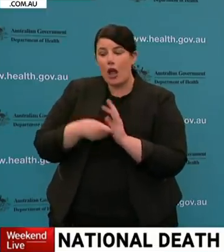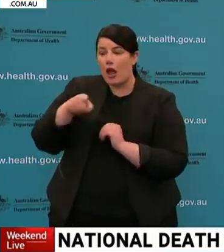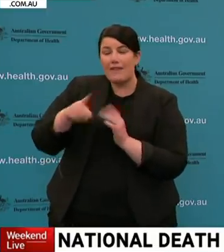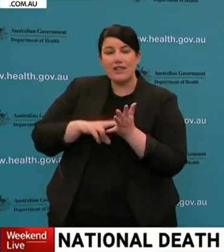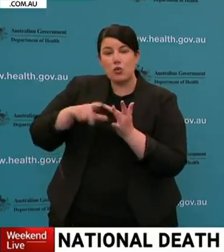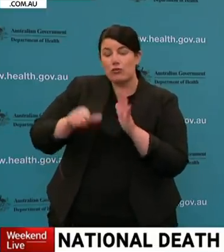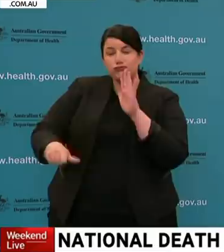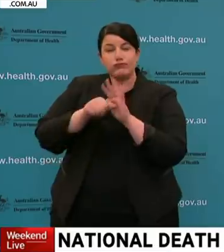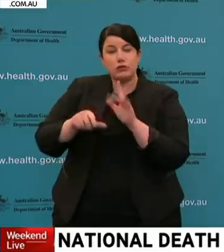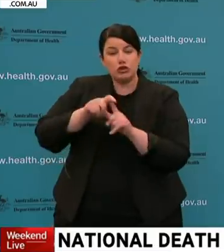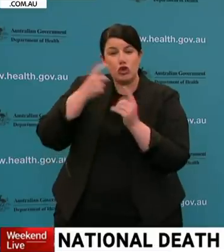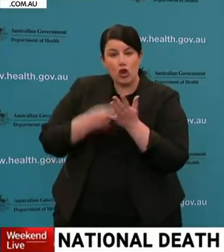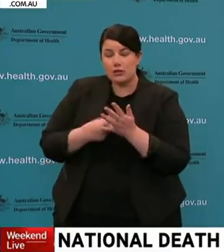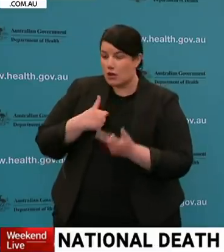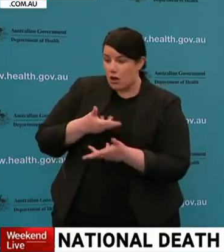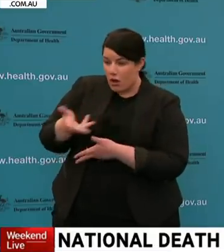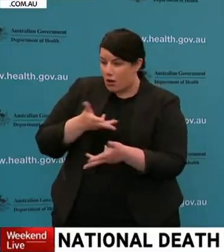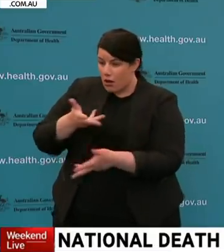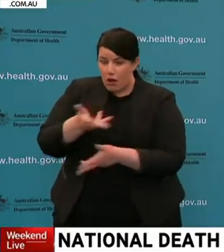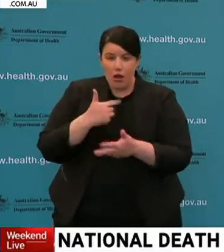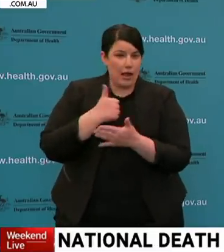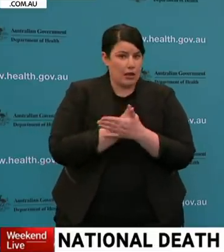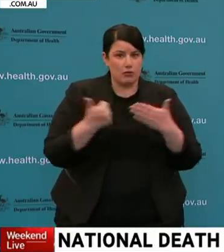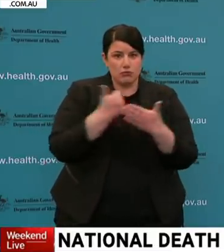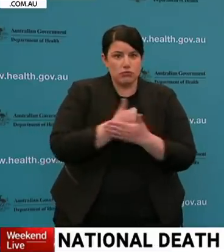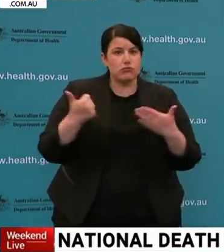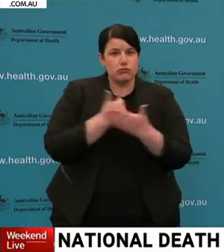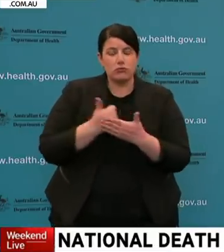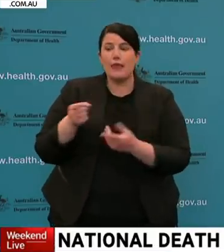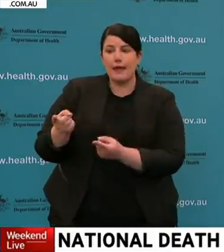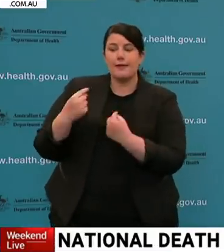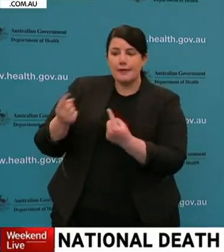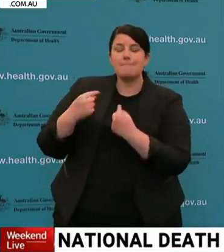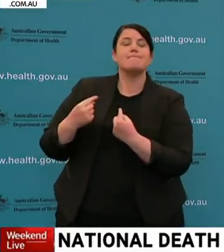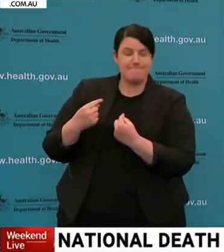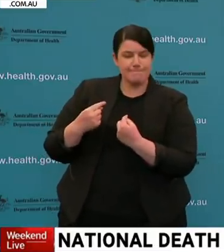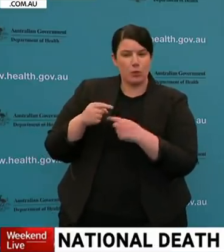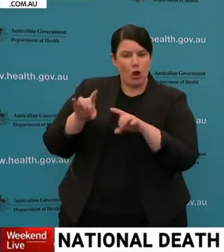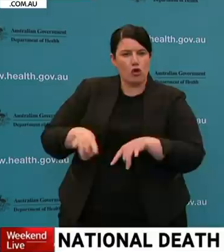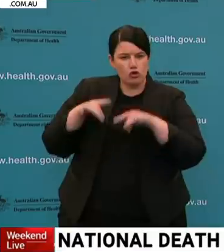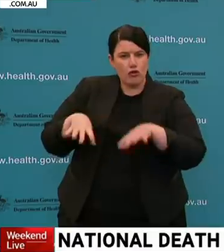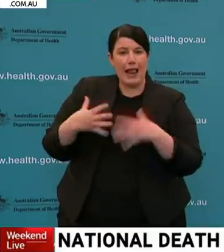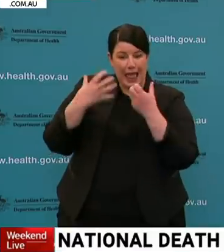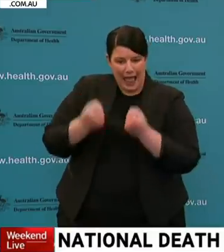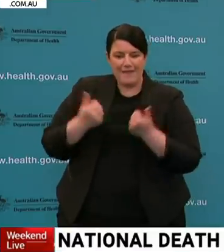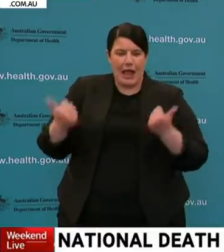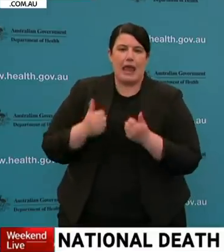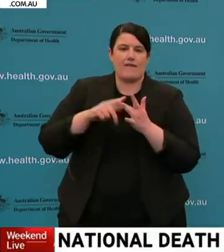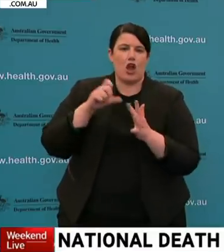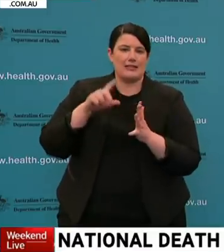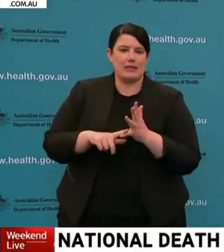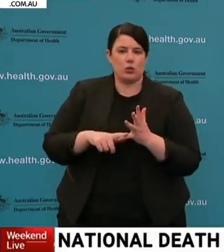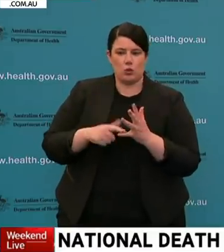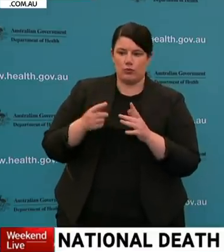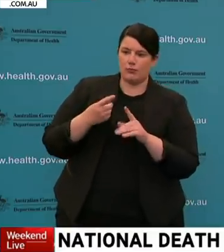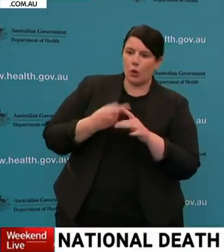McLaughlin. These are the people that I speak to that reassure me that Australia has the necessary intensive care capacity.